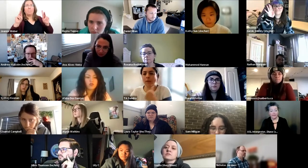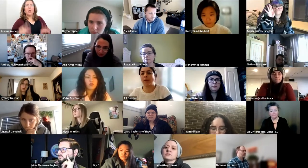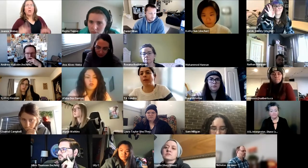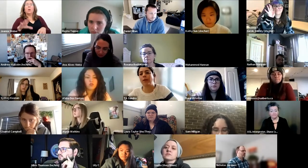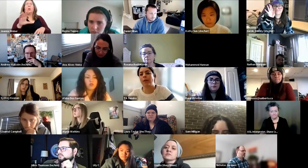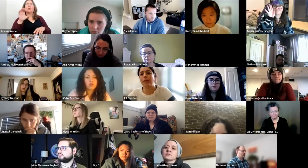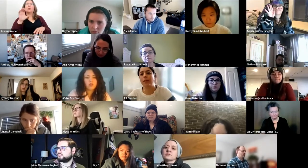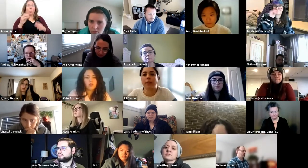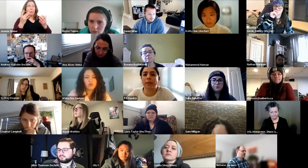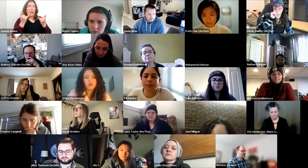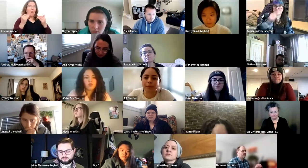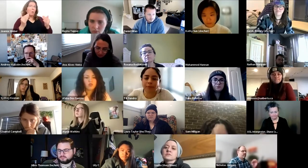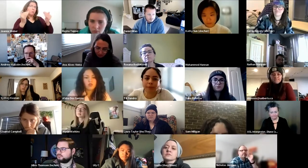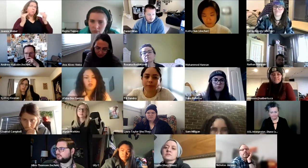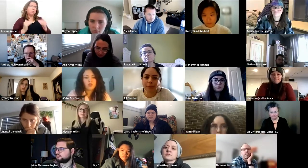Okay.